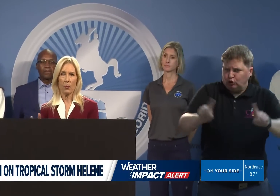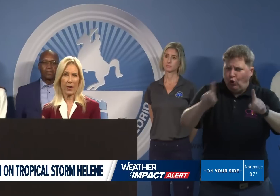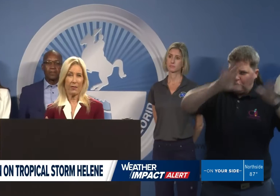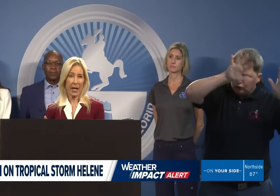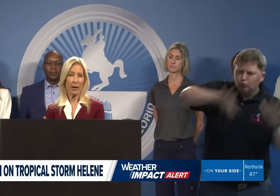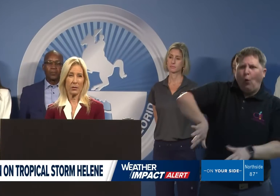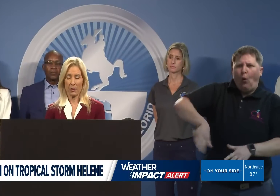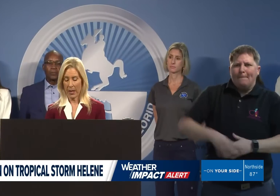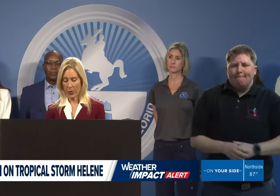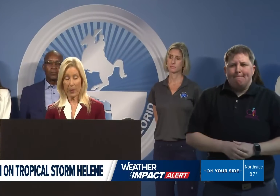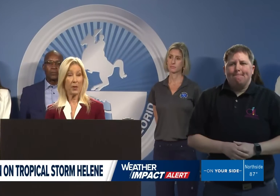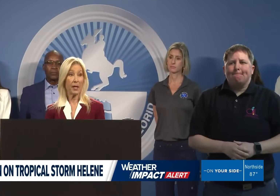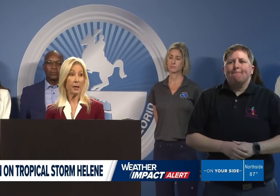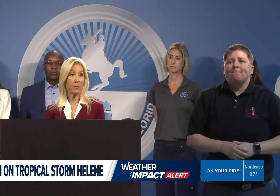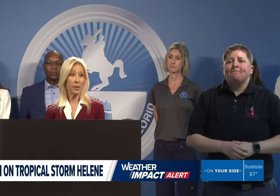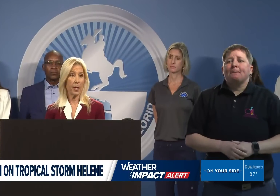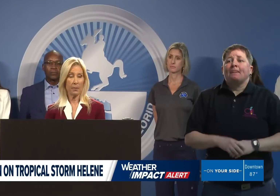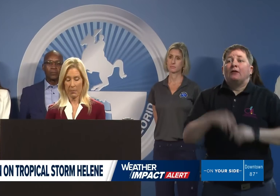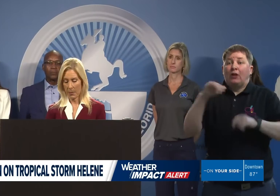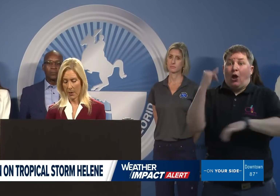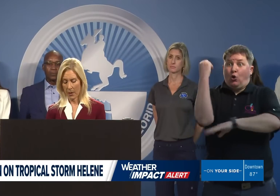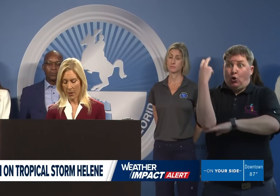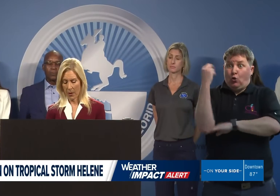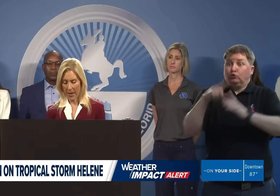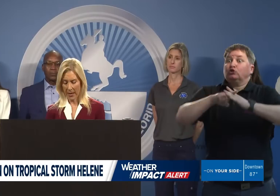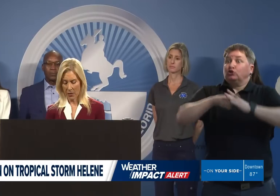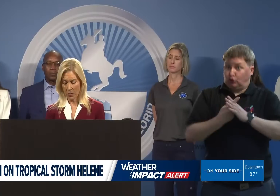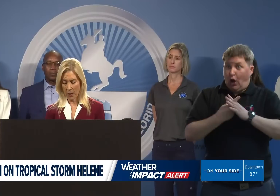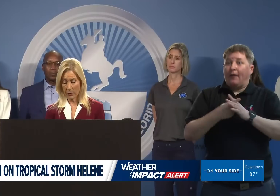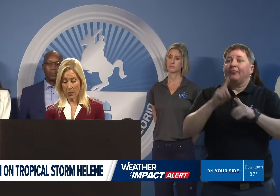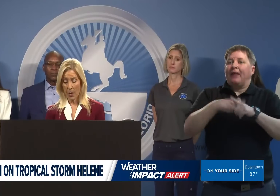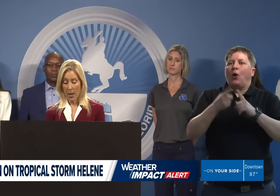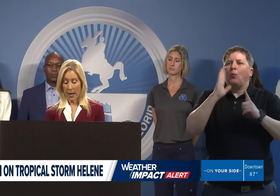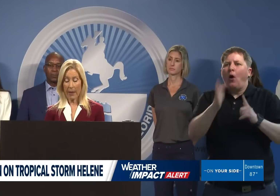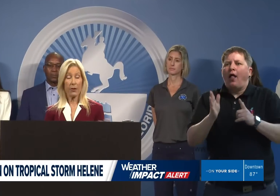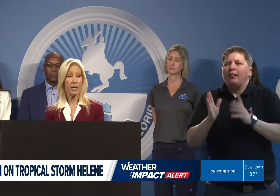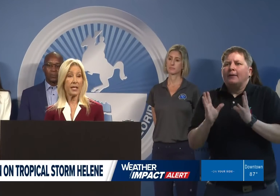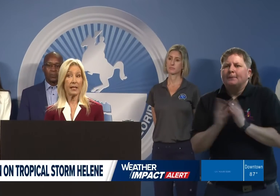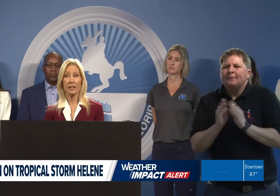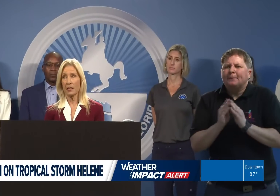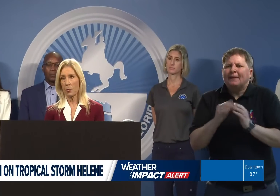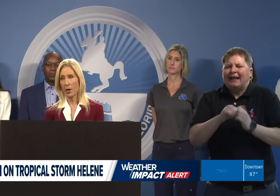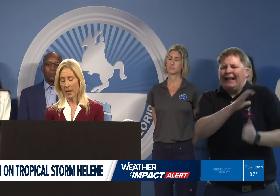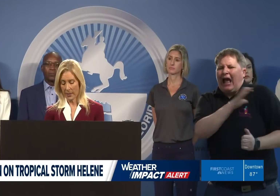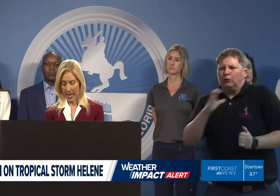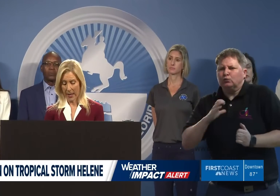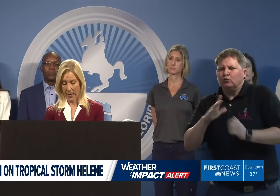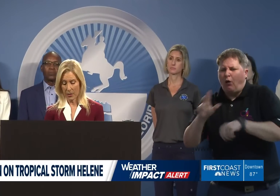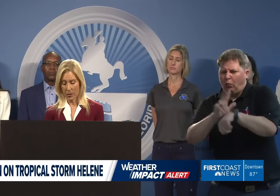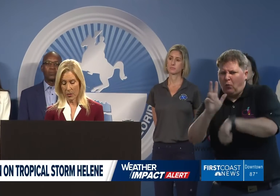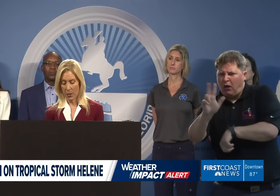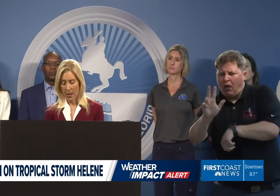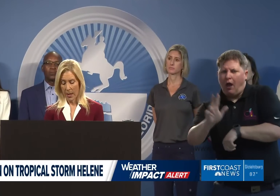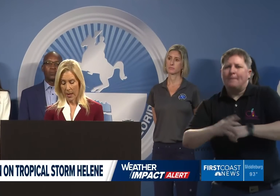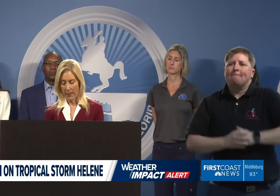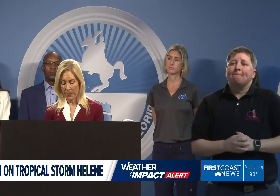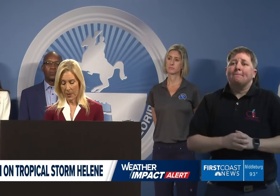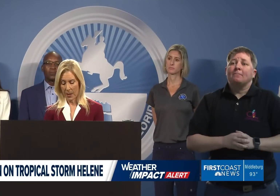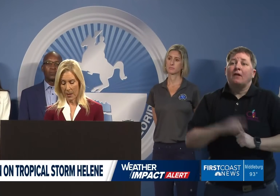noon. We'll brief the council at 3 p.m. On that issue. Also, Governor DeSantis this morning has added us